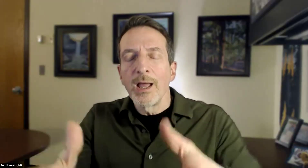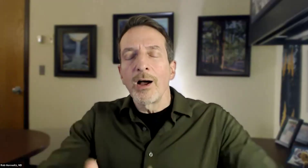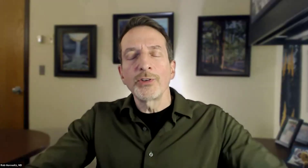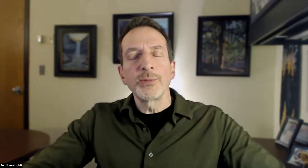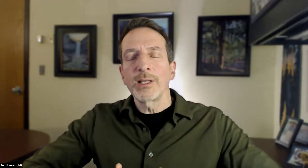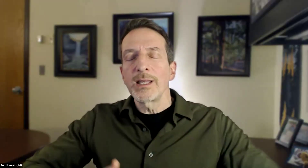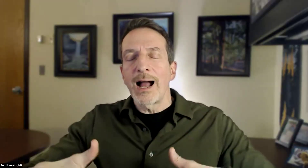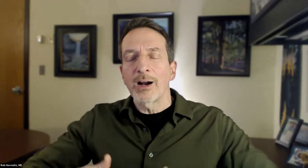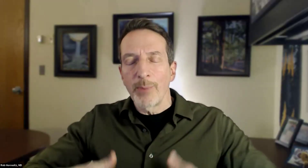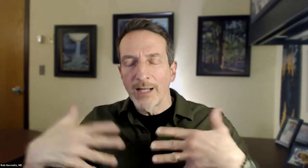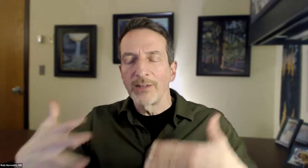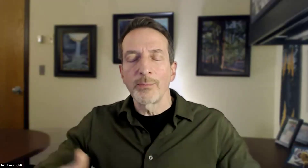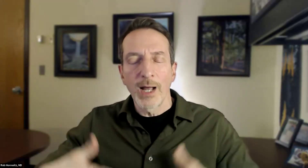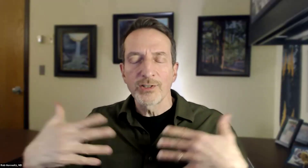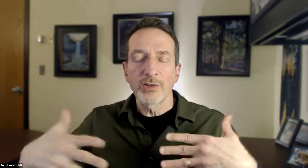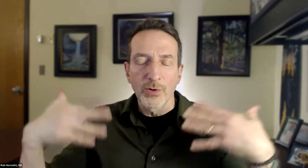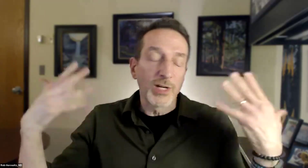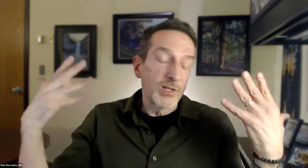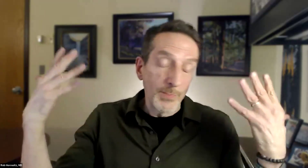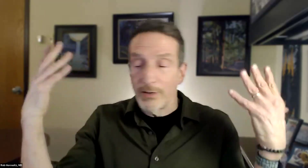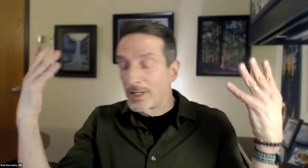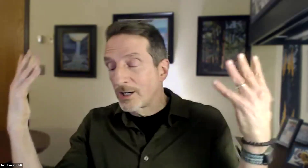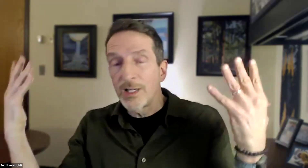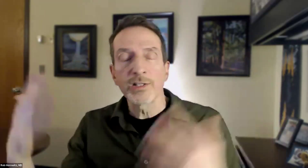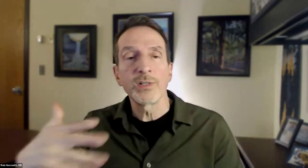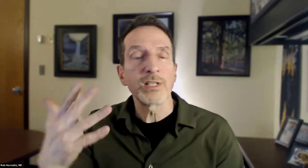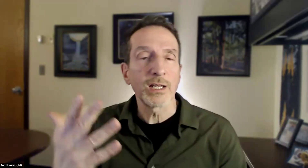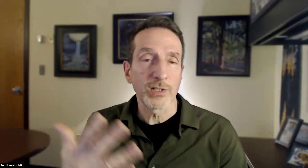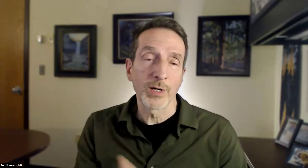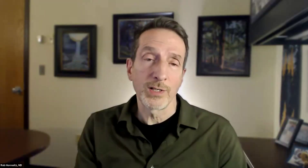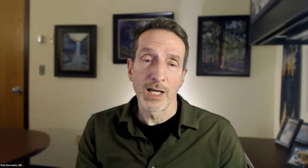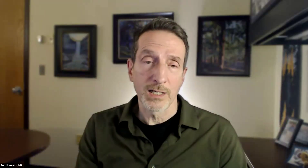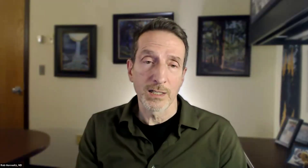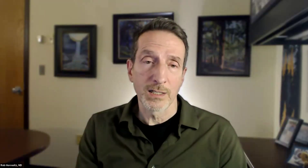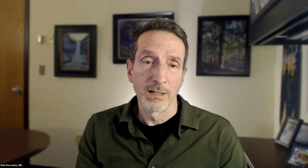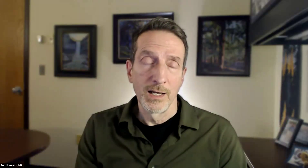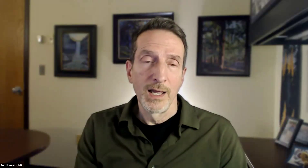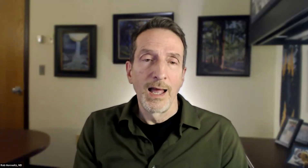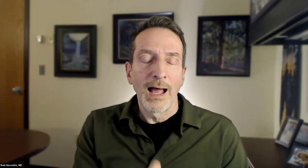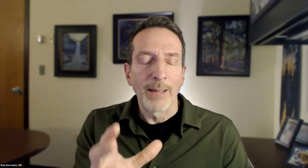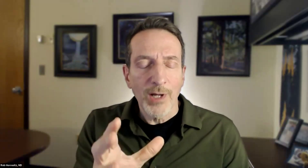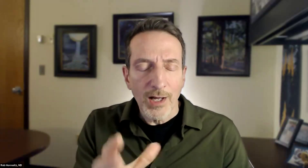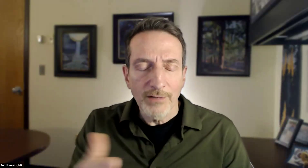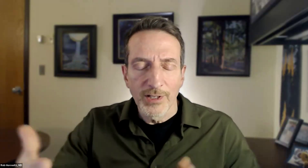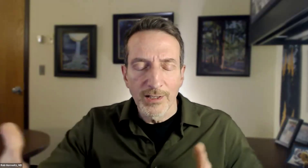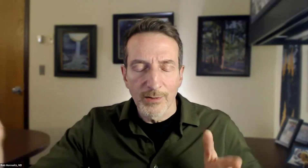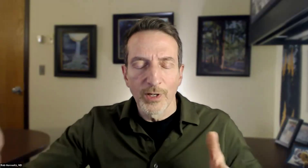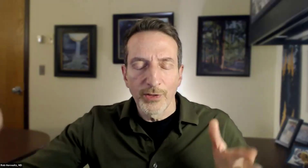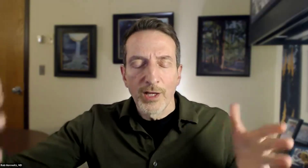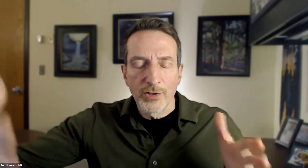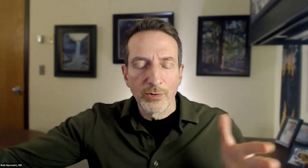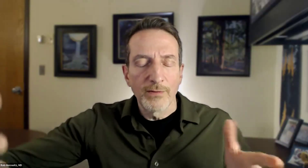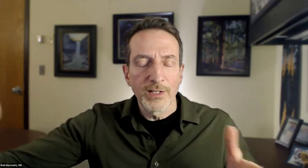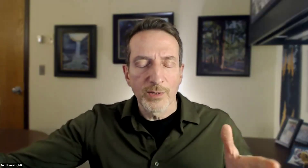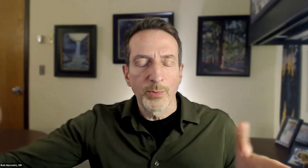session, but ultimately our bodies, our minds, our souls, our spirits, our histories take us where it takes us. I'm confident that